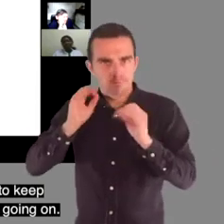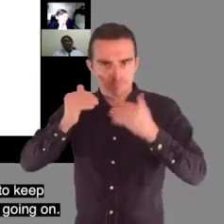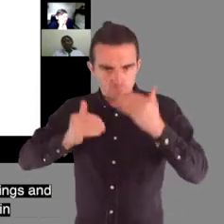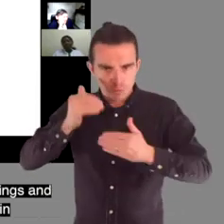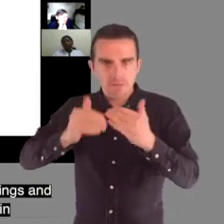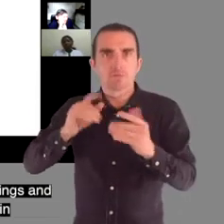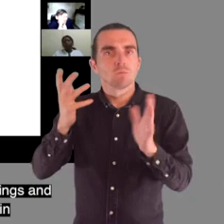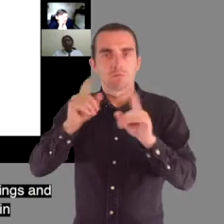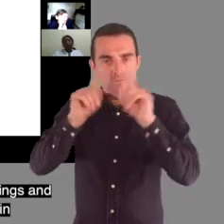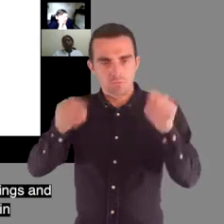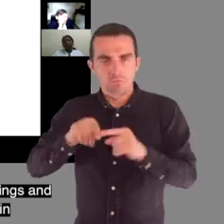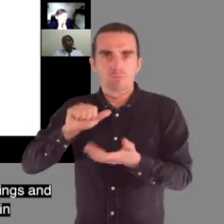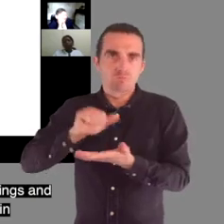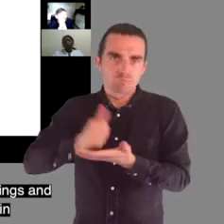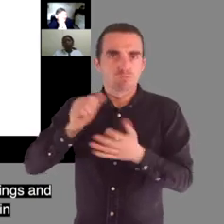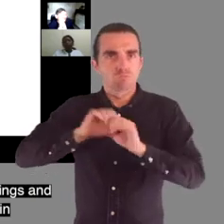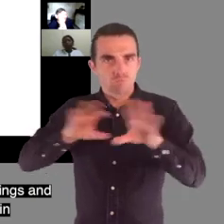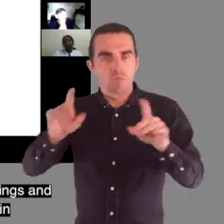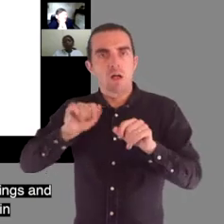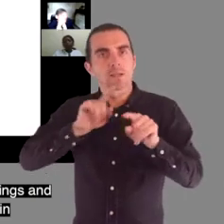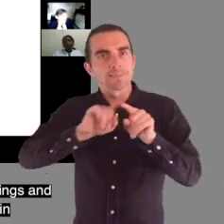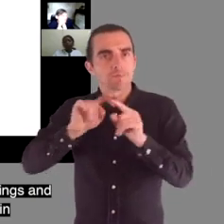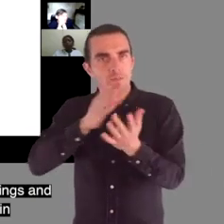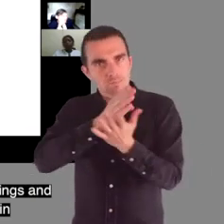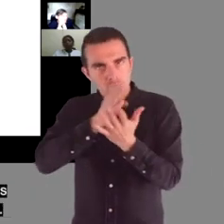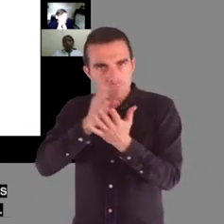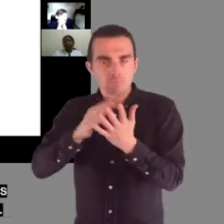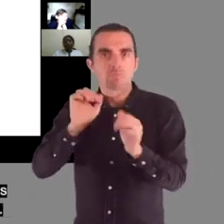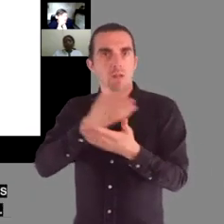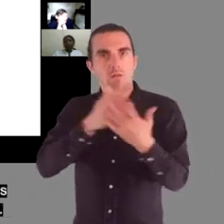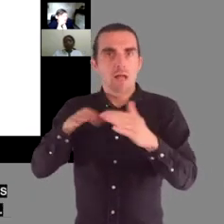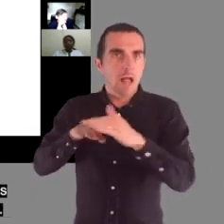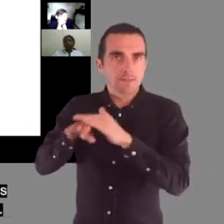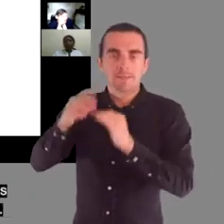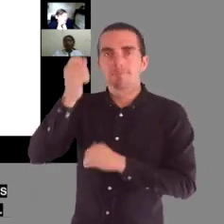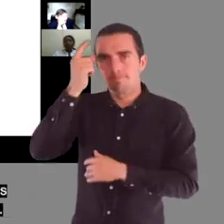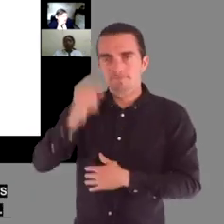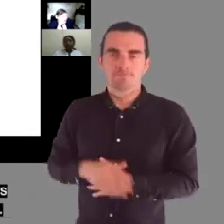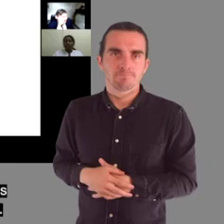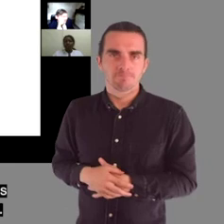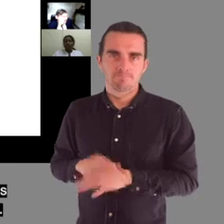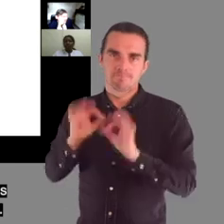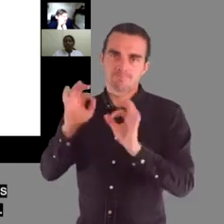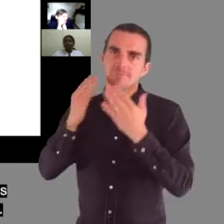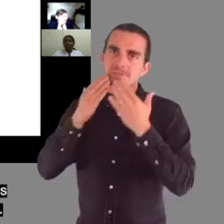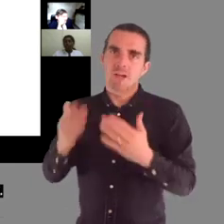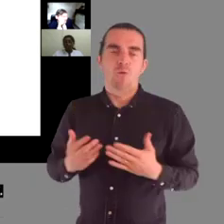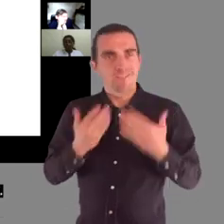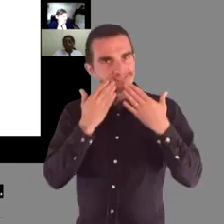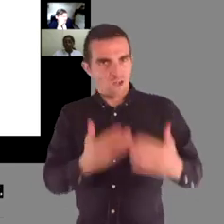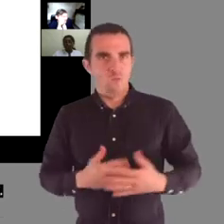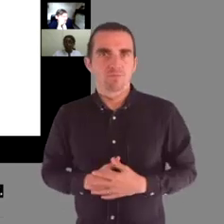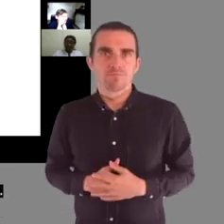And they should ensure proceedings and publications are available in different accessible modes to meet members'